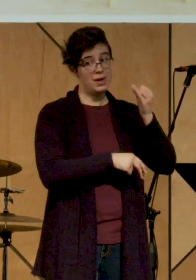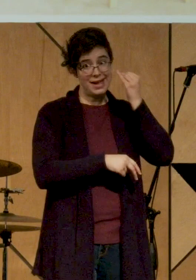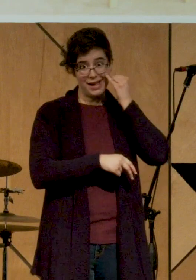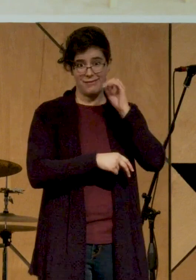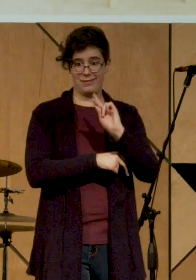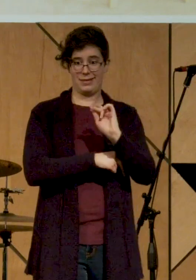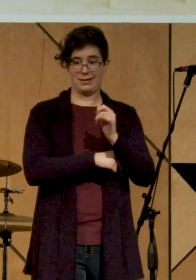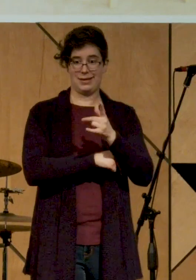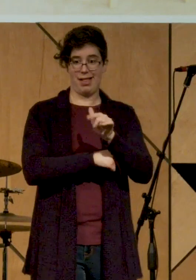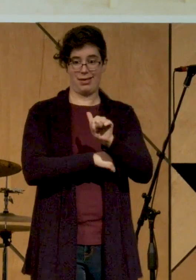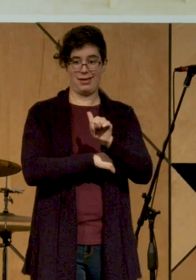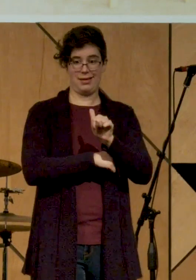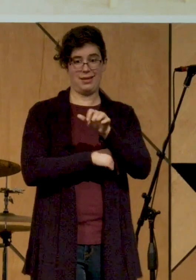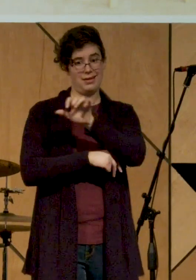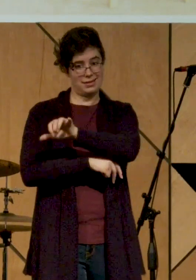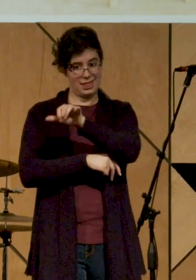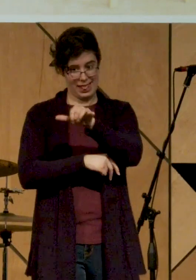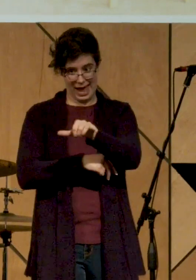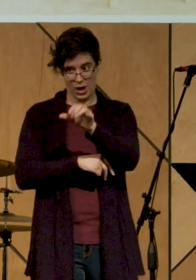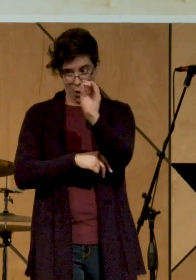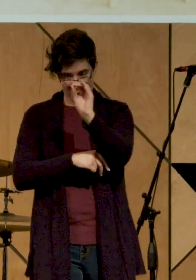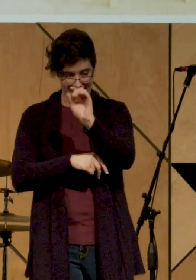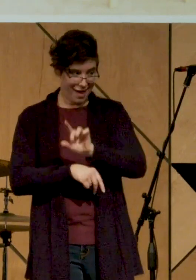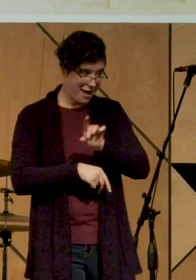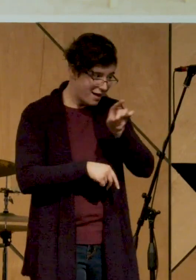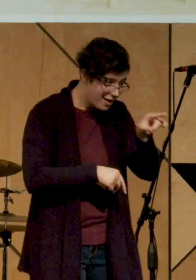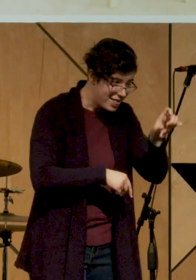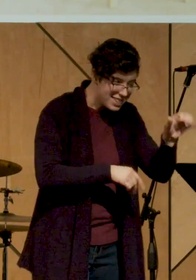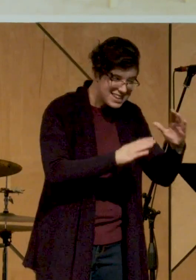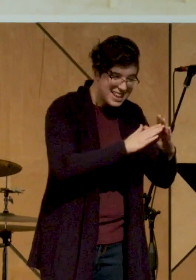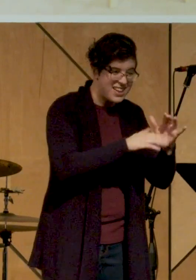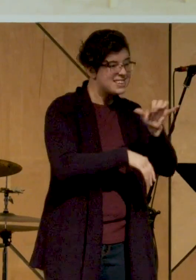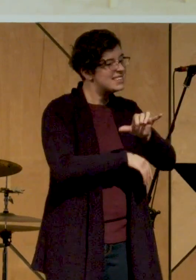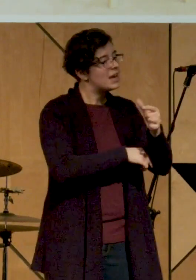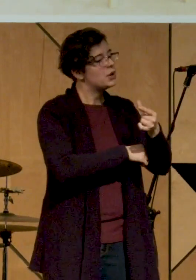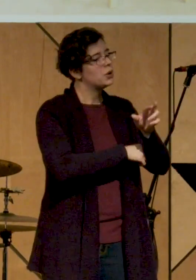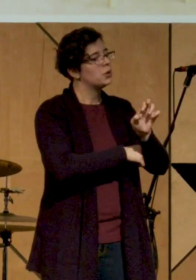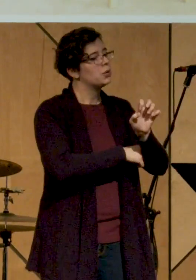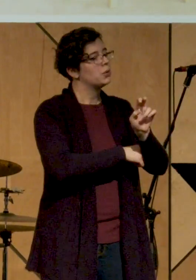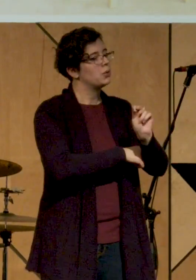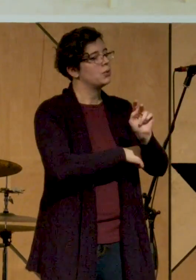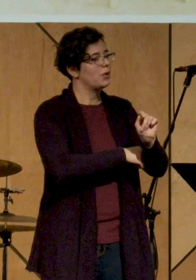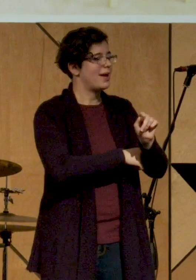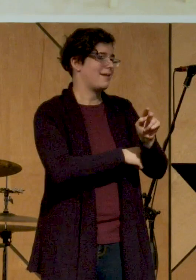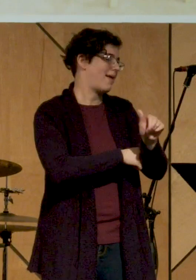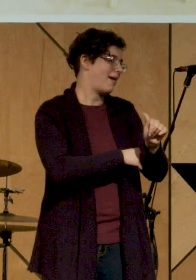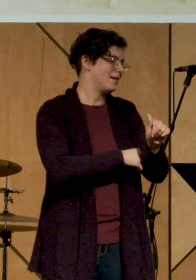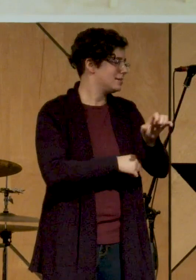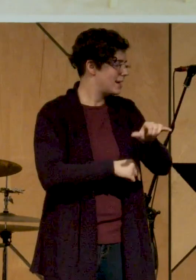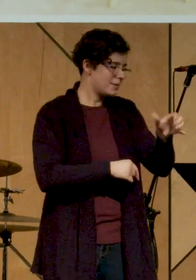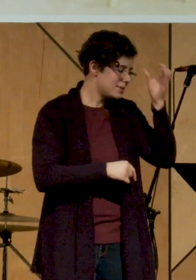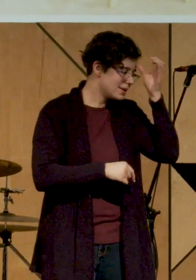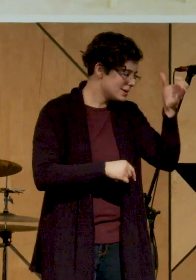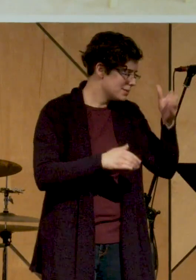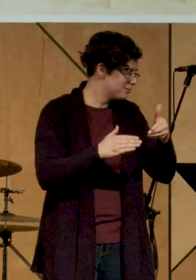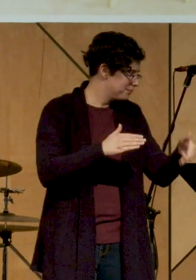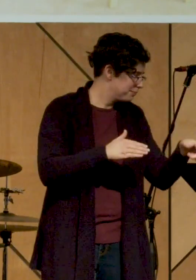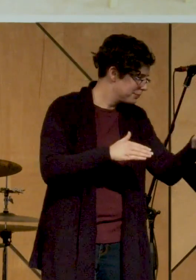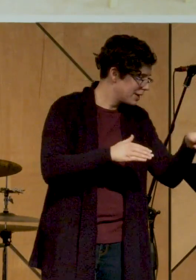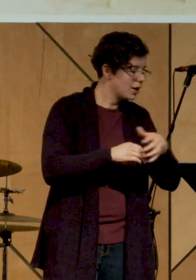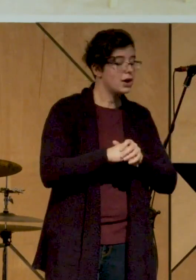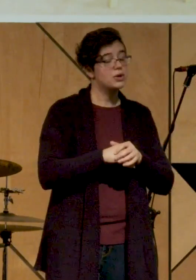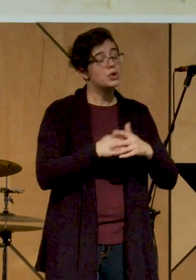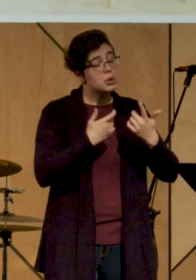Omaha, Bugesera is like Gretna. Just out of town, growing community. There's a huge